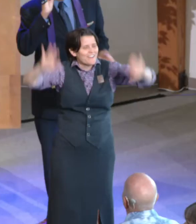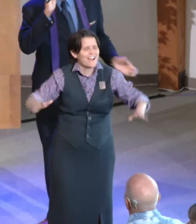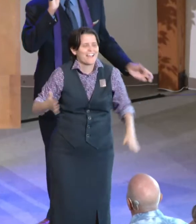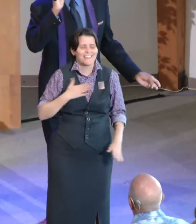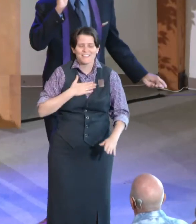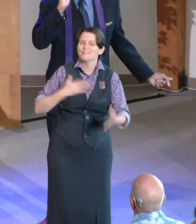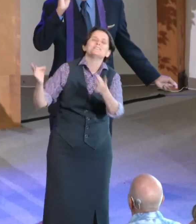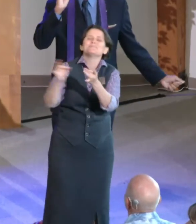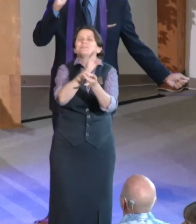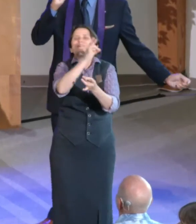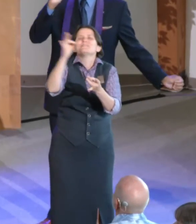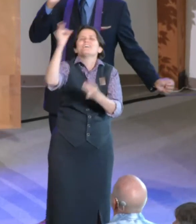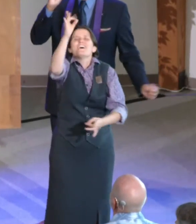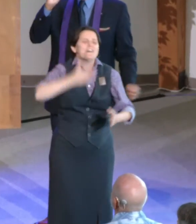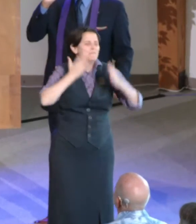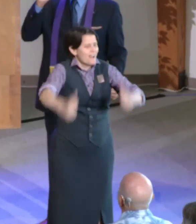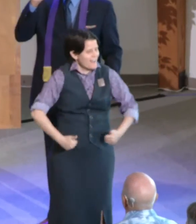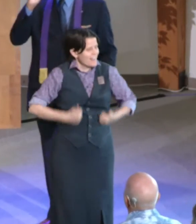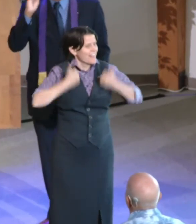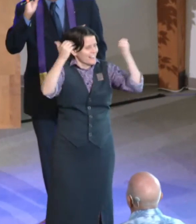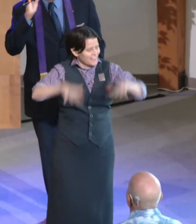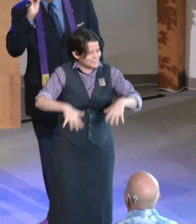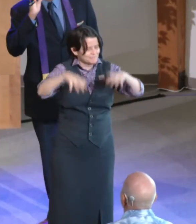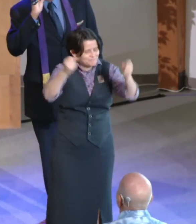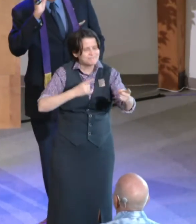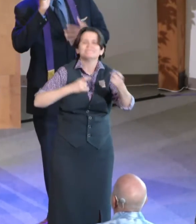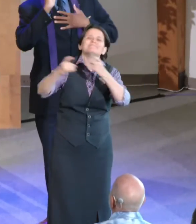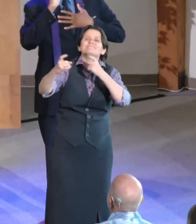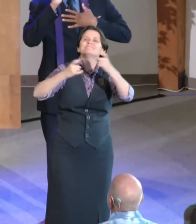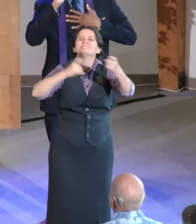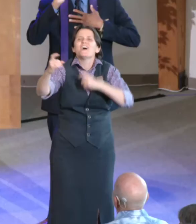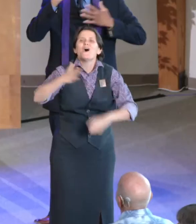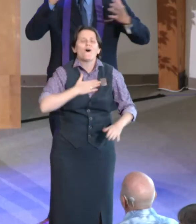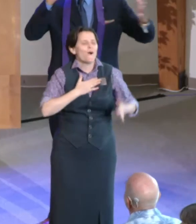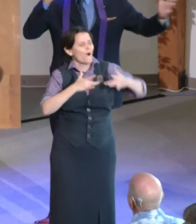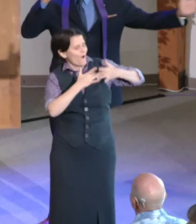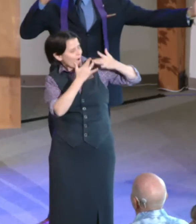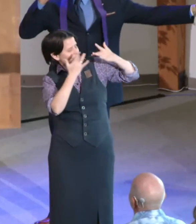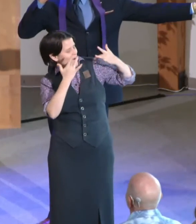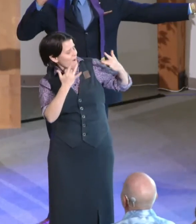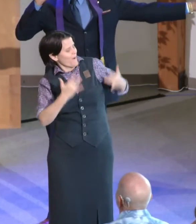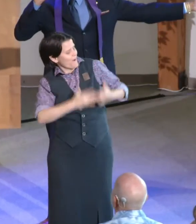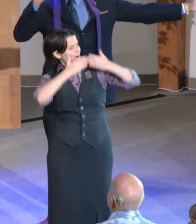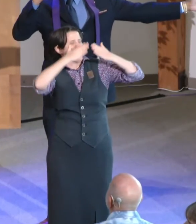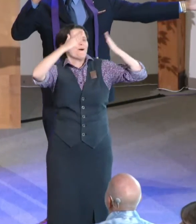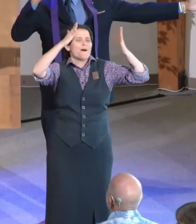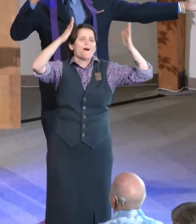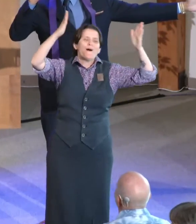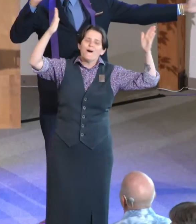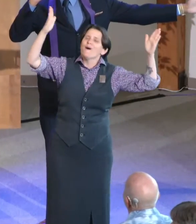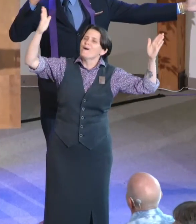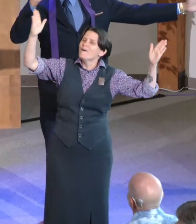my life, and my heart is open wide. Yes, I'm only here